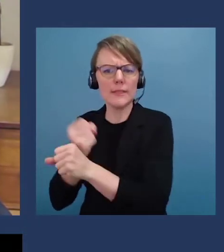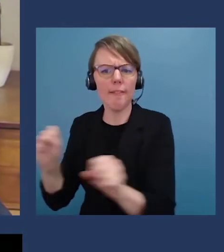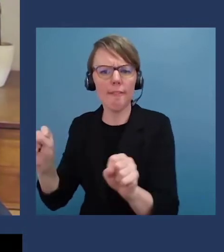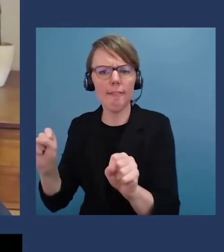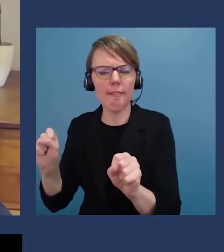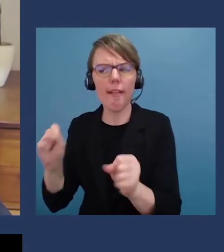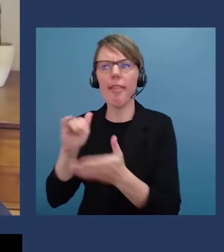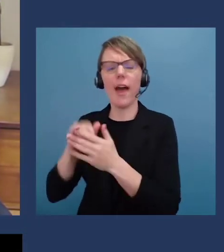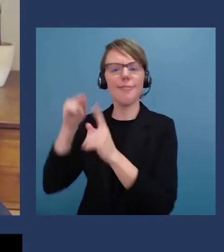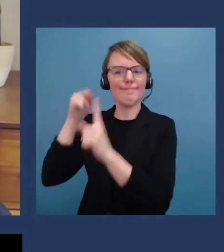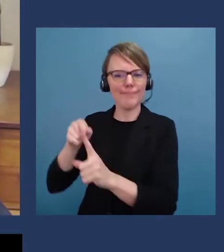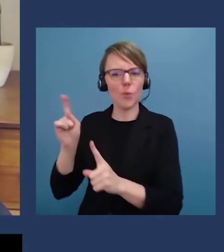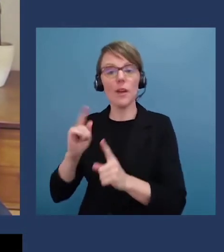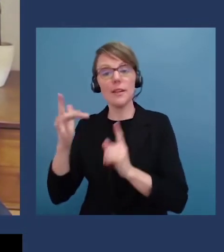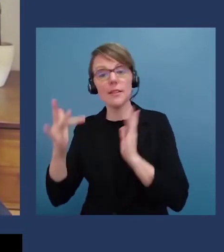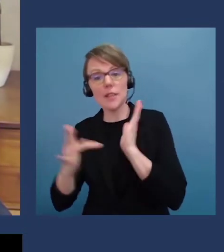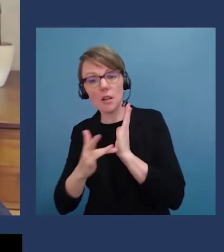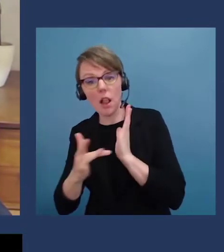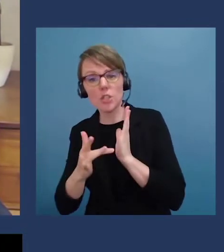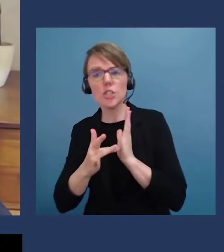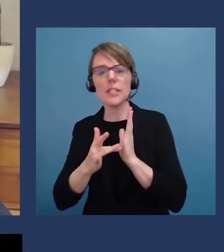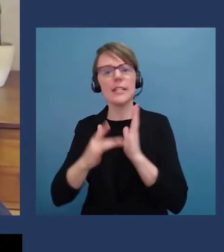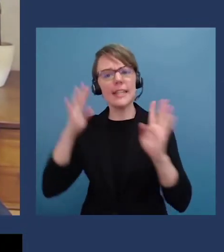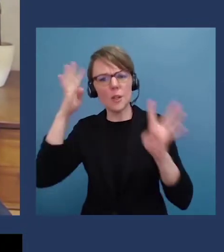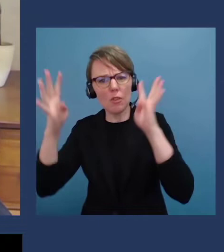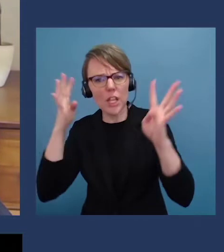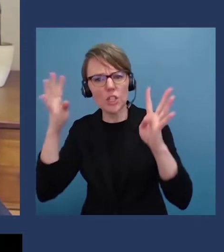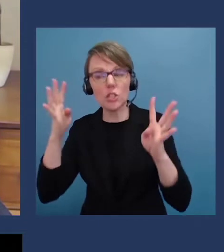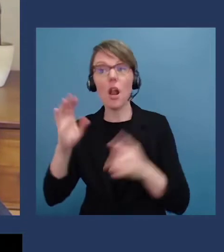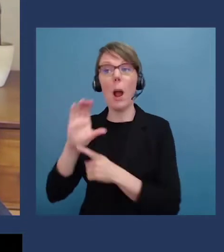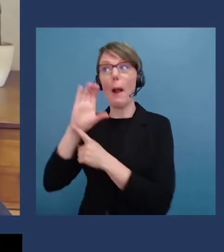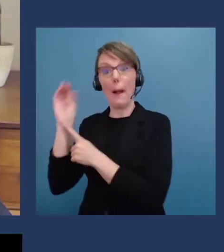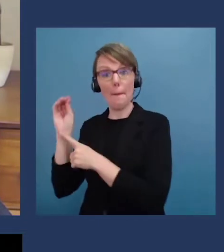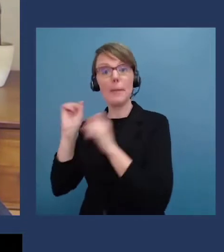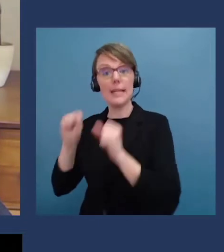build products, I think is just fantastic to see.